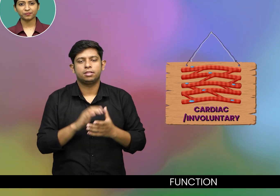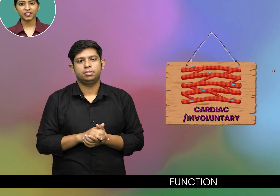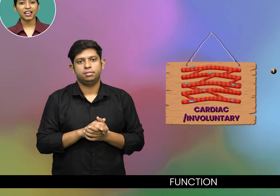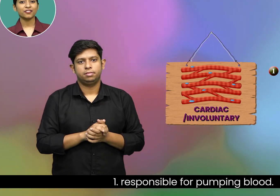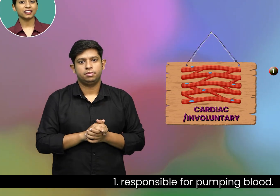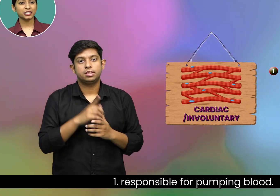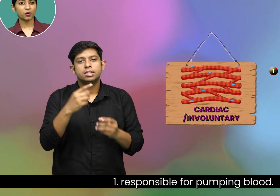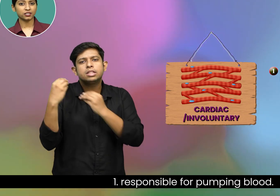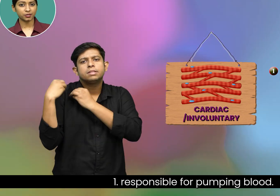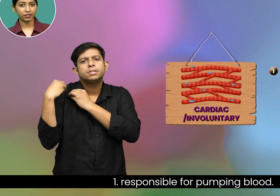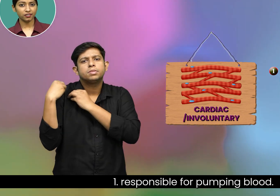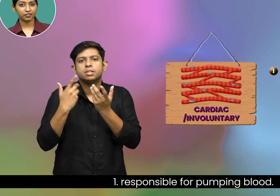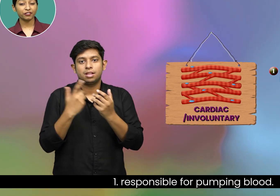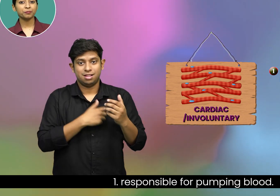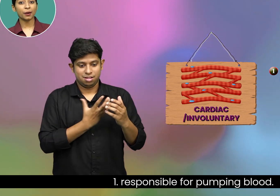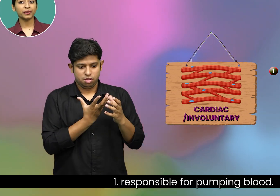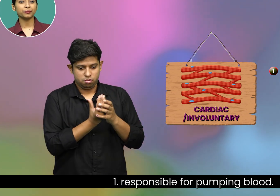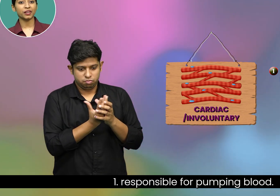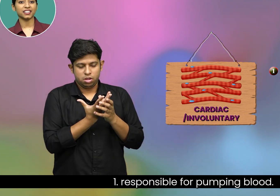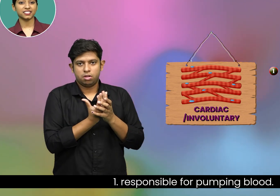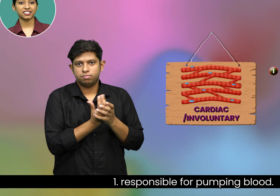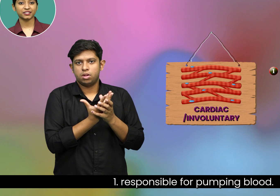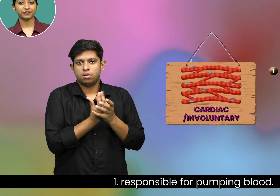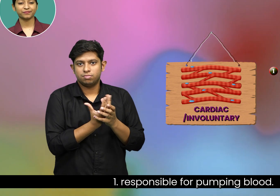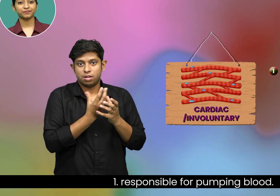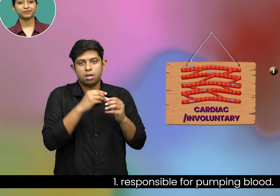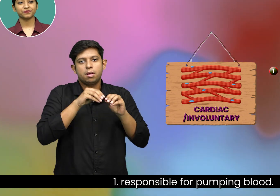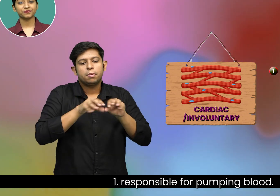Function, responsible for pumping blood.